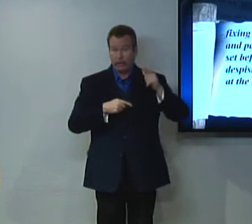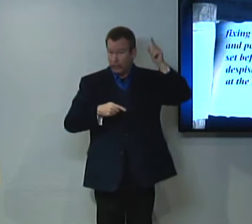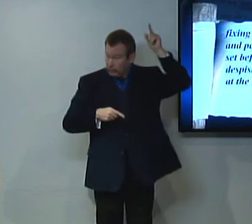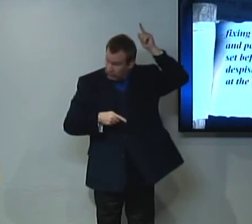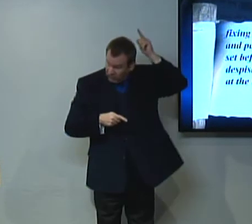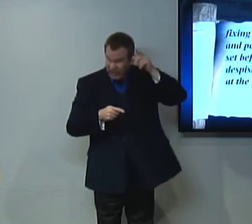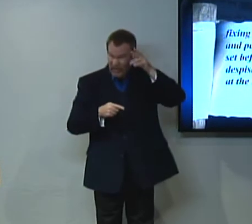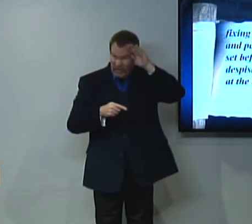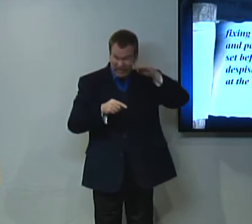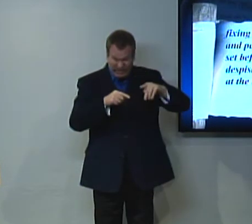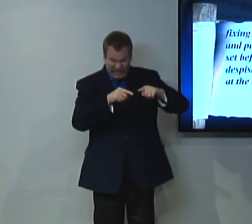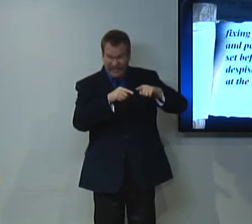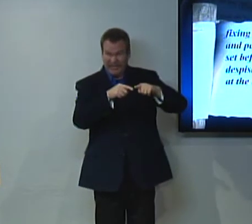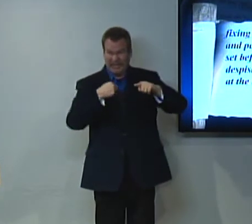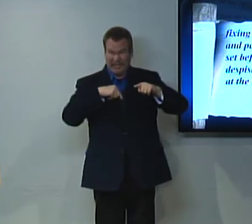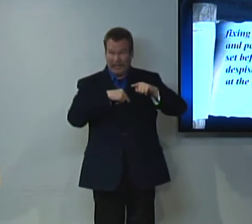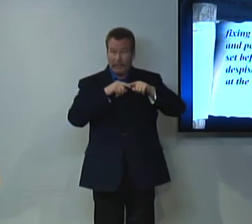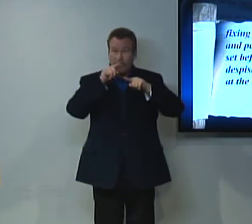sat on its back. And so